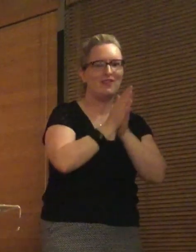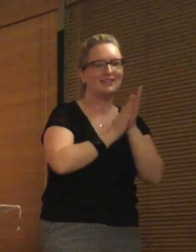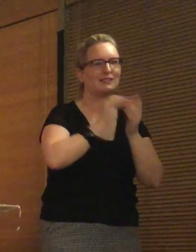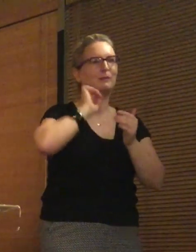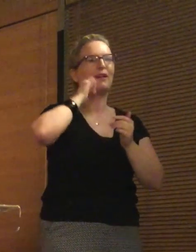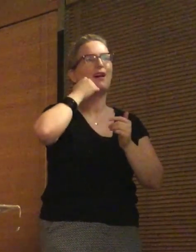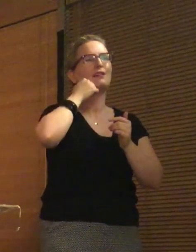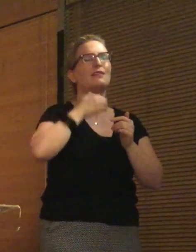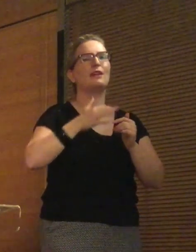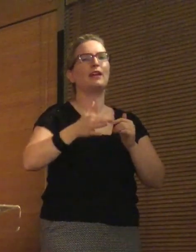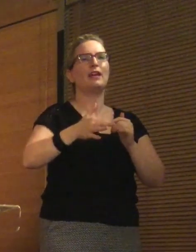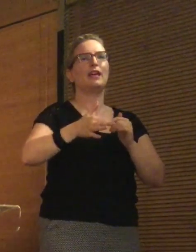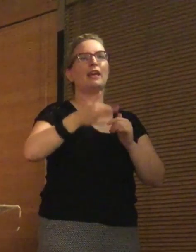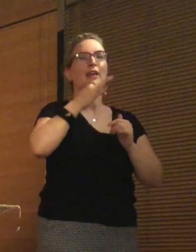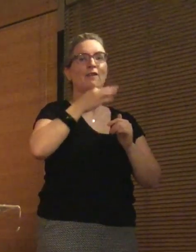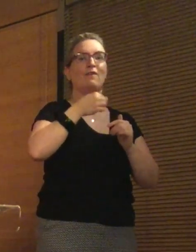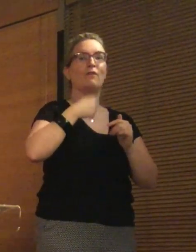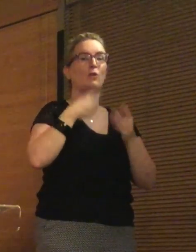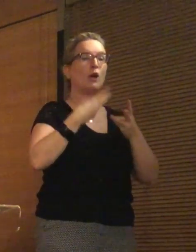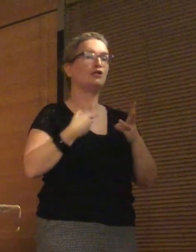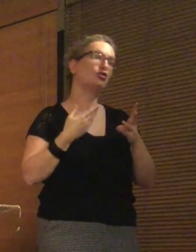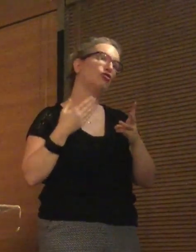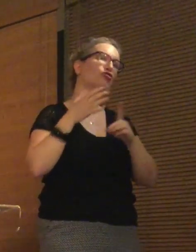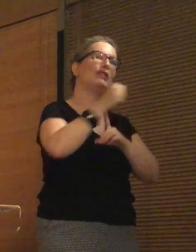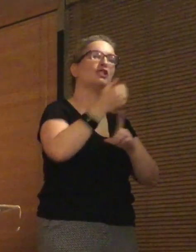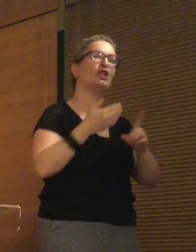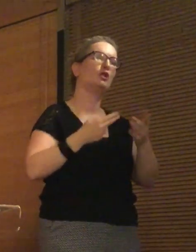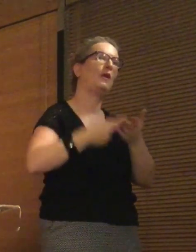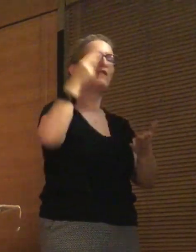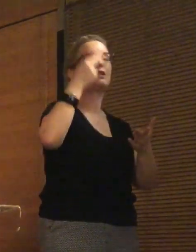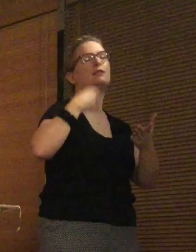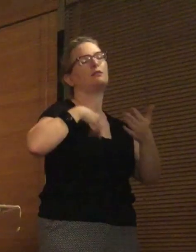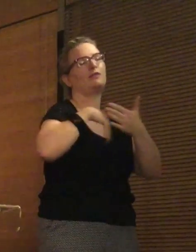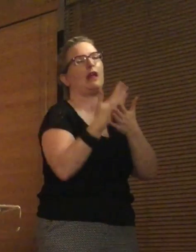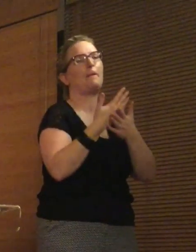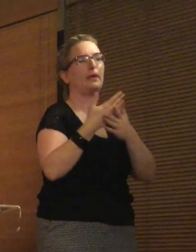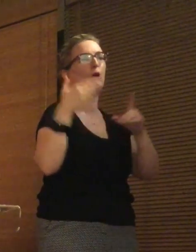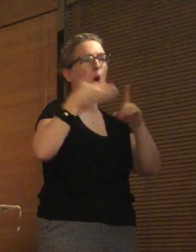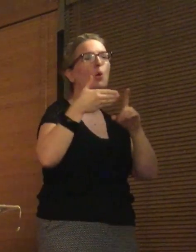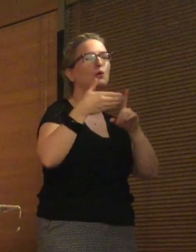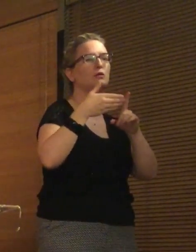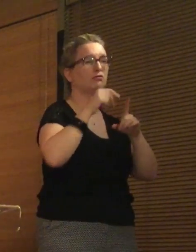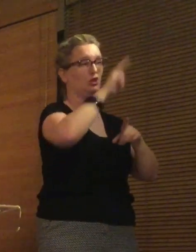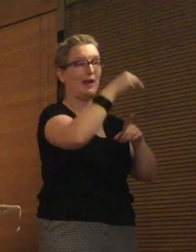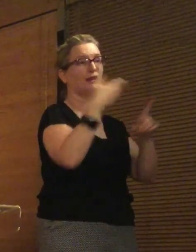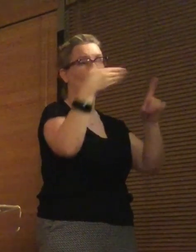the University Development Goal, the Universal Development Goals, the UN ones,